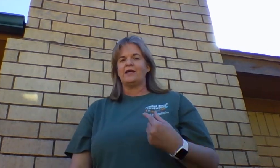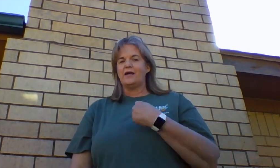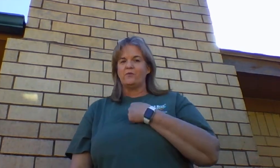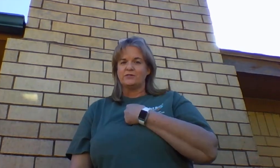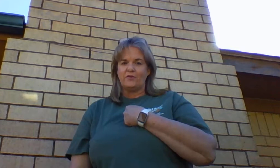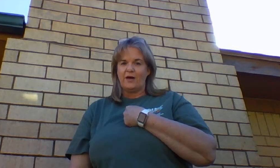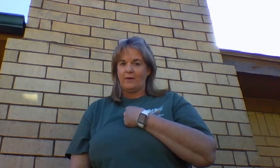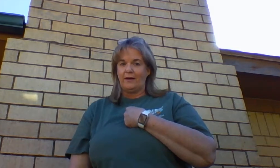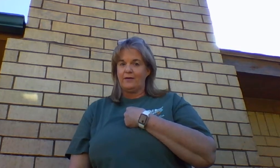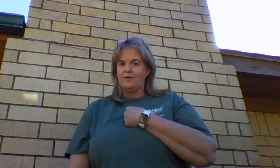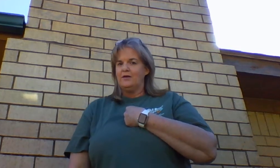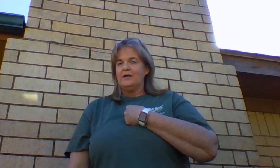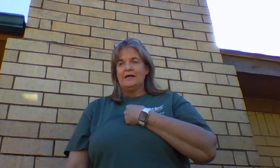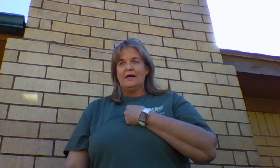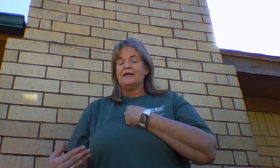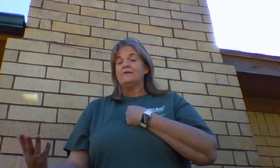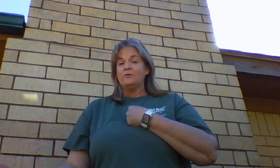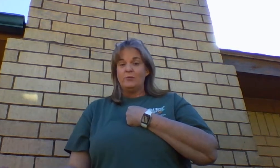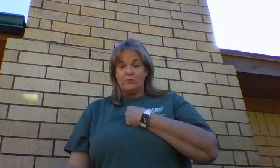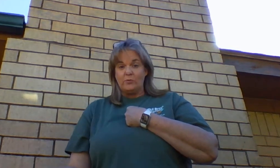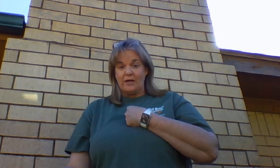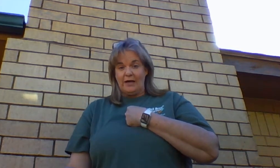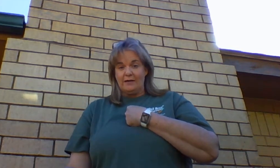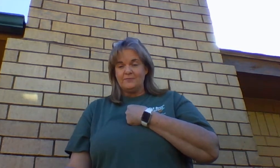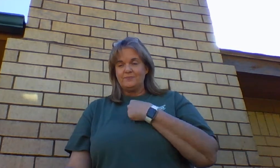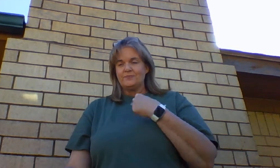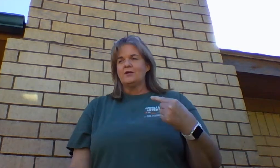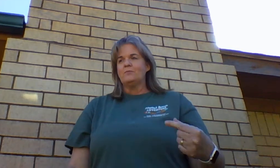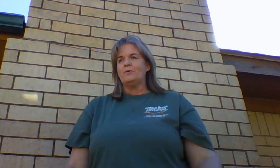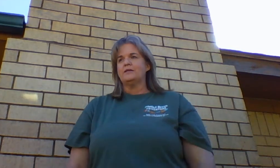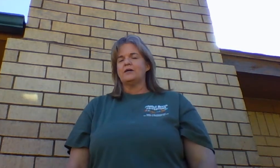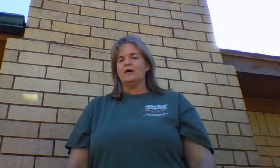can't whistle that way. I envy people who can, but